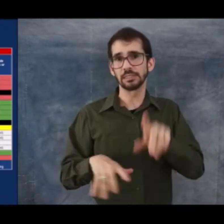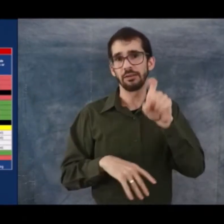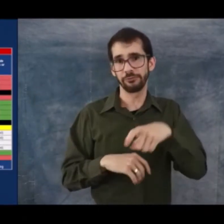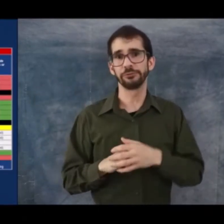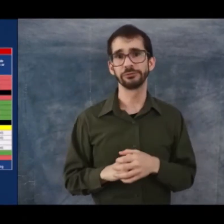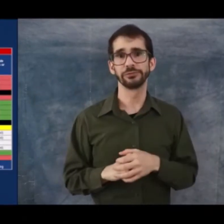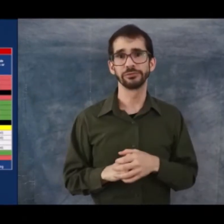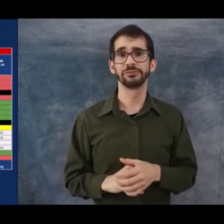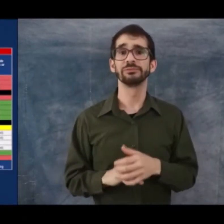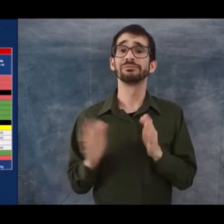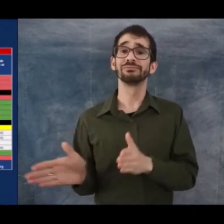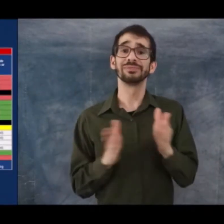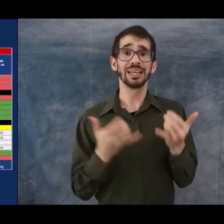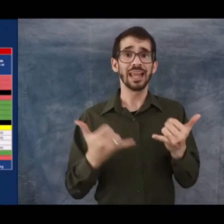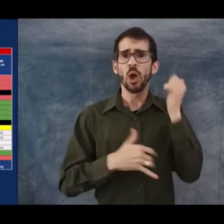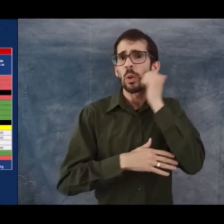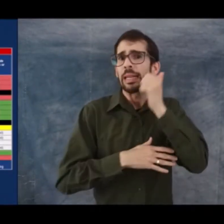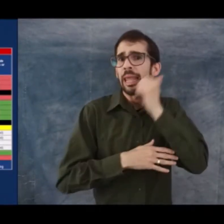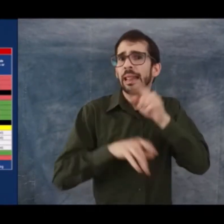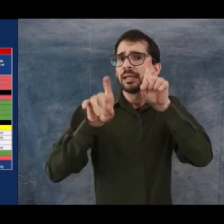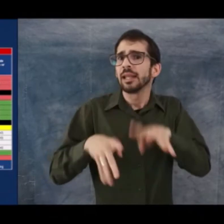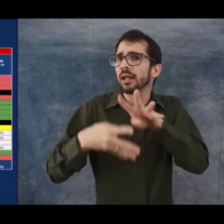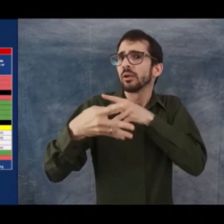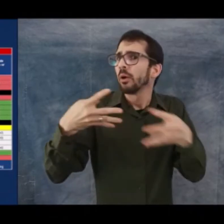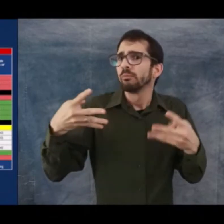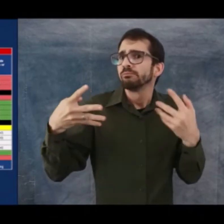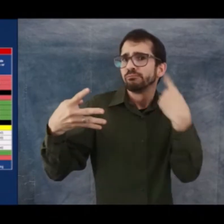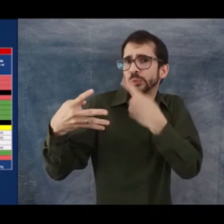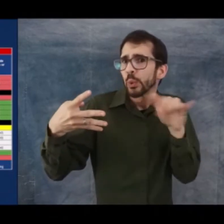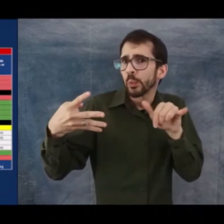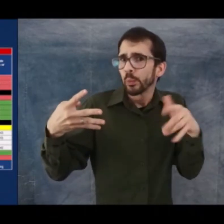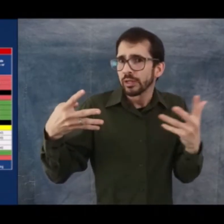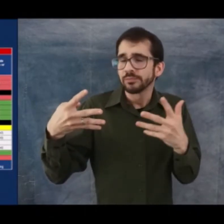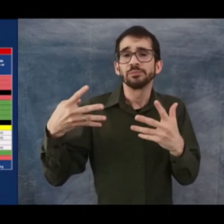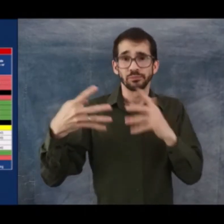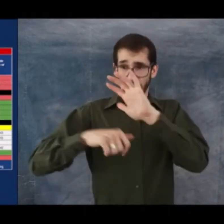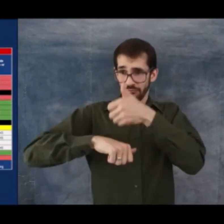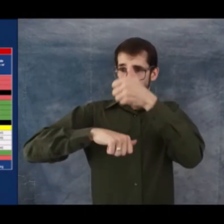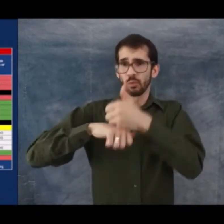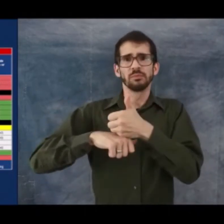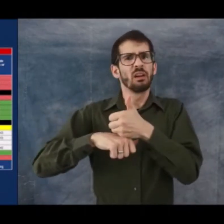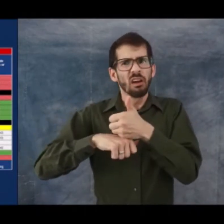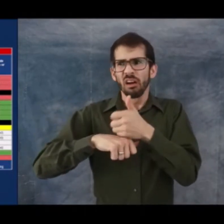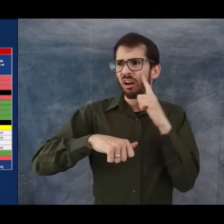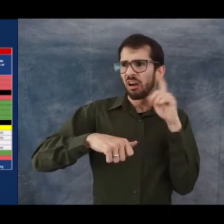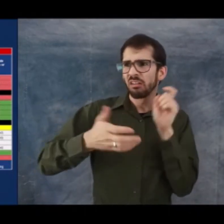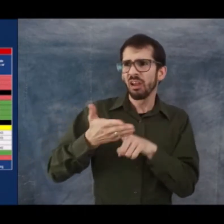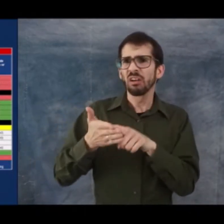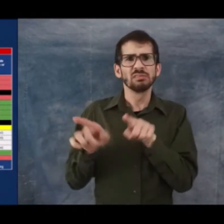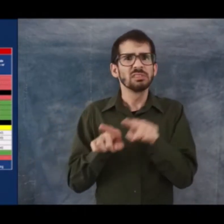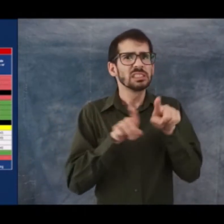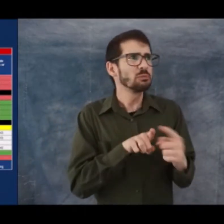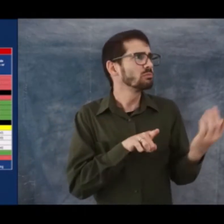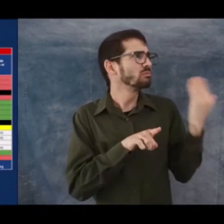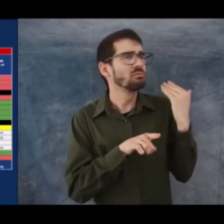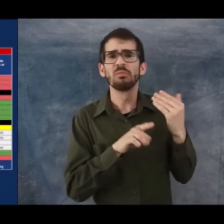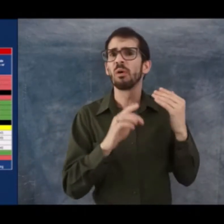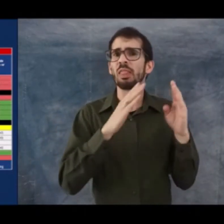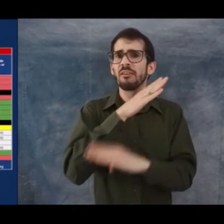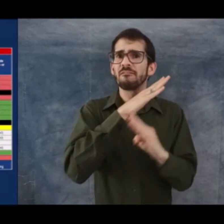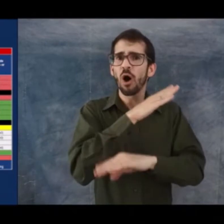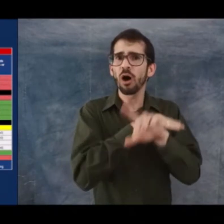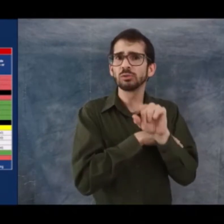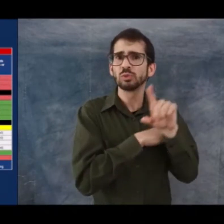Now, let's take a look at the daily testing schedule. The format of the schedule is very similar to the schedule used for fall 2020